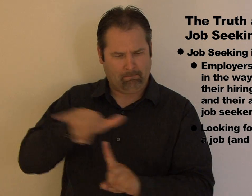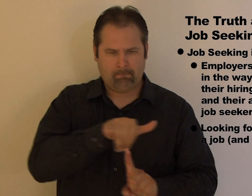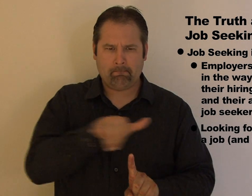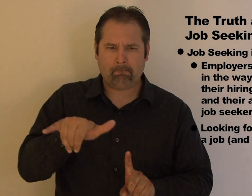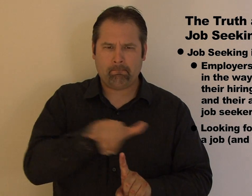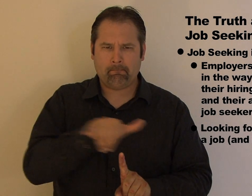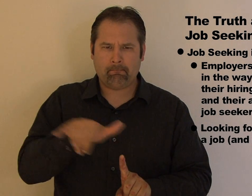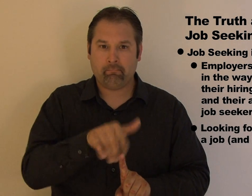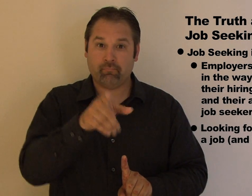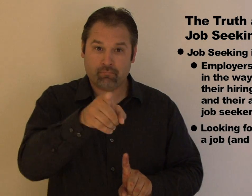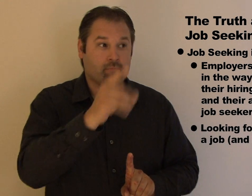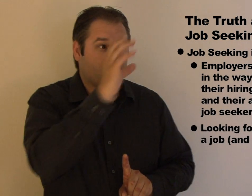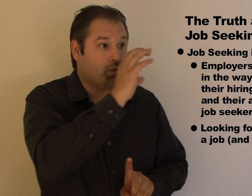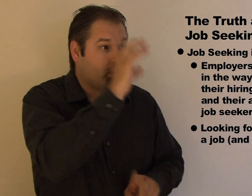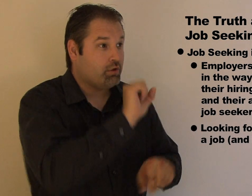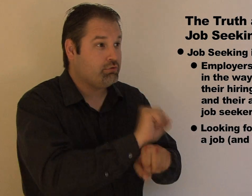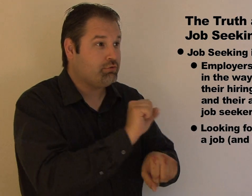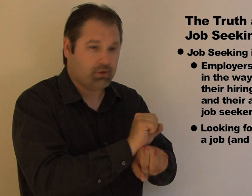and it's not that easy.